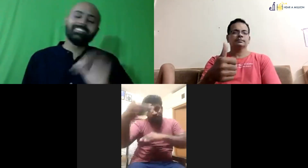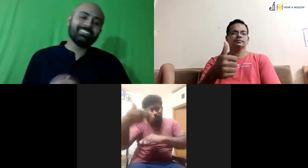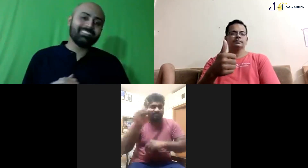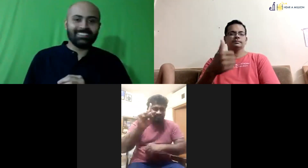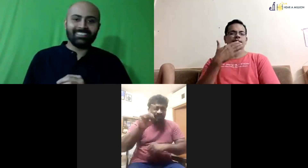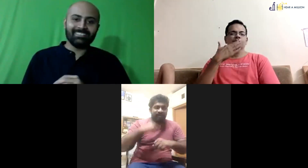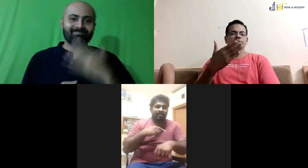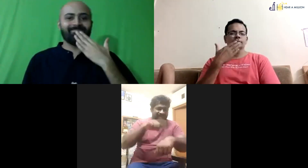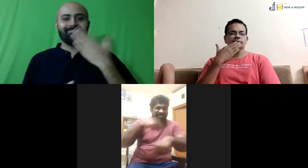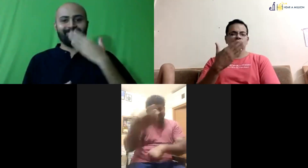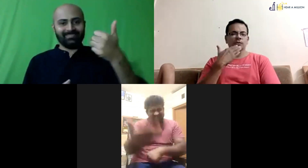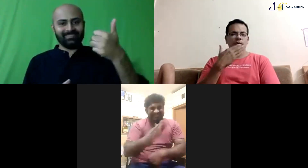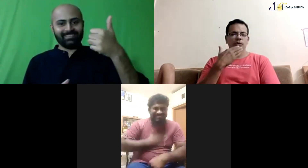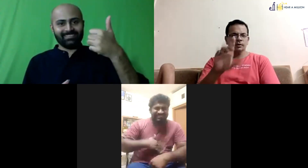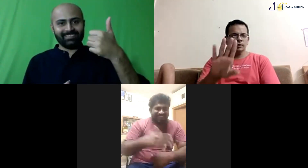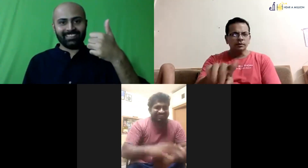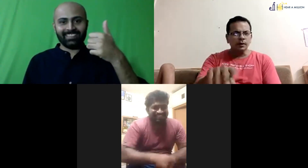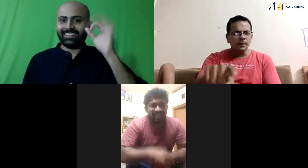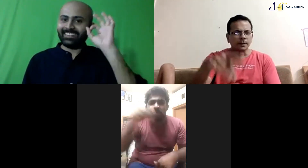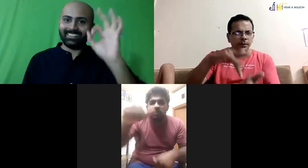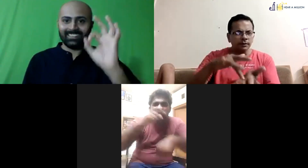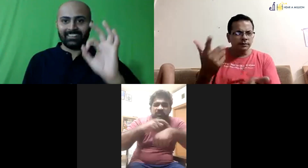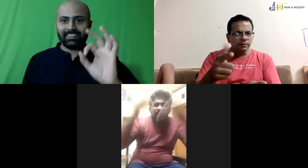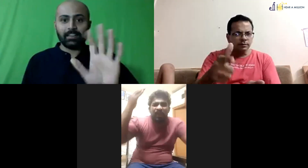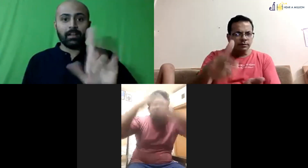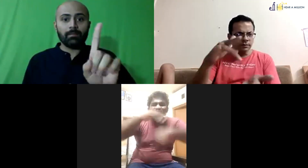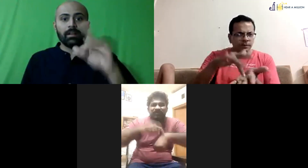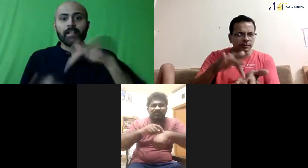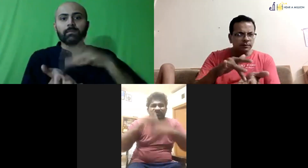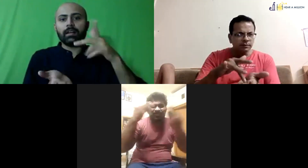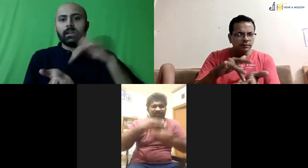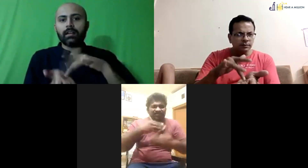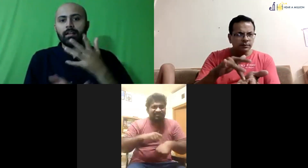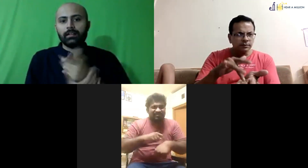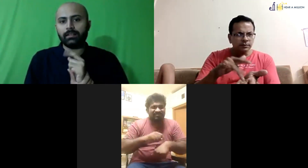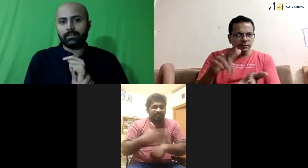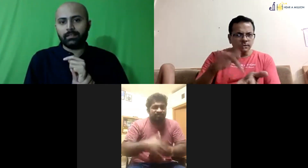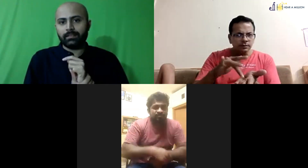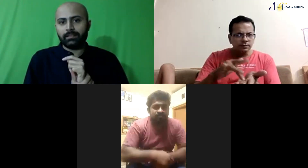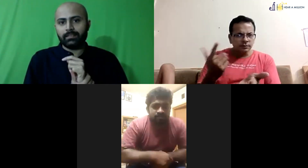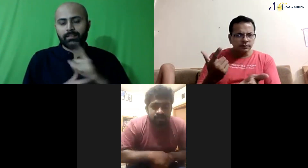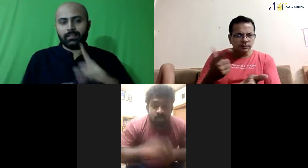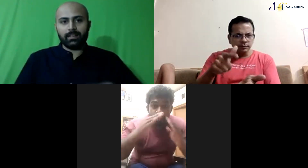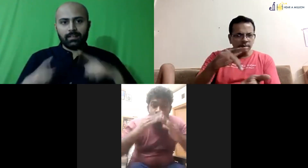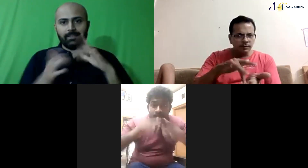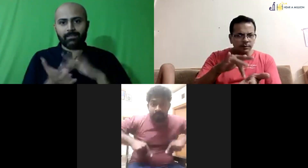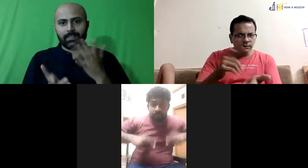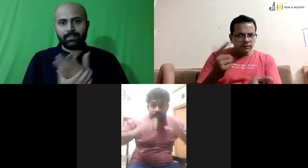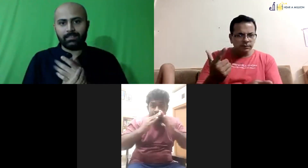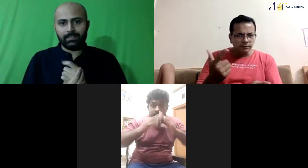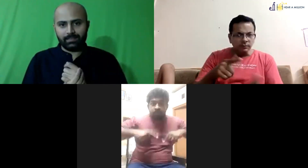time when I was, but hope so next time I will ask my question. Okay, good, Thomas. So you know, Fish, time is very